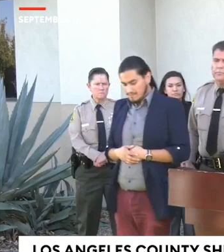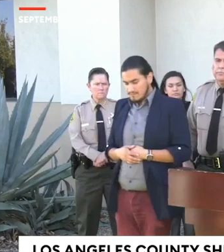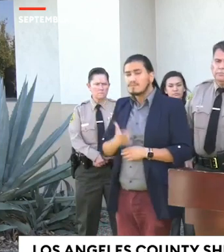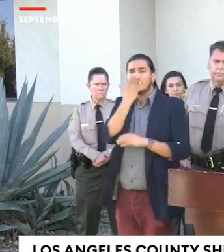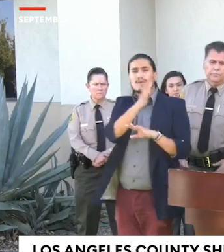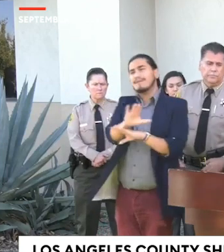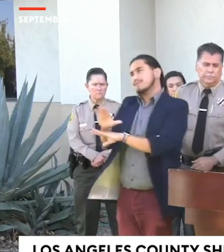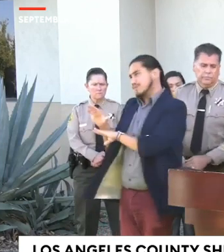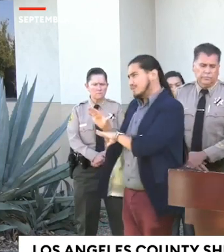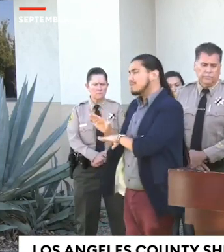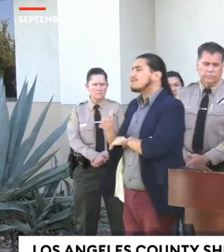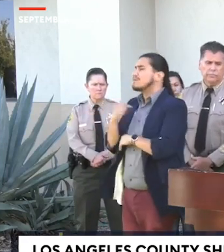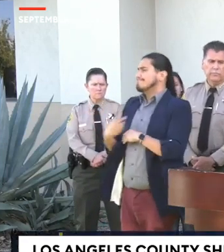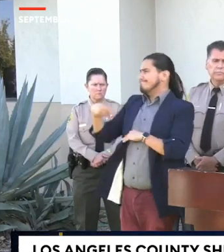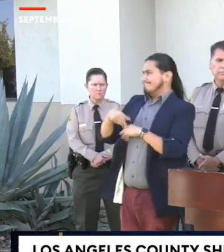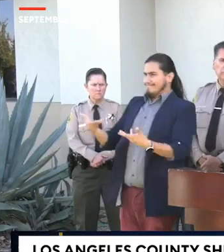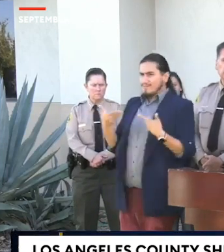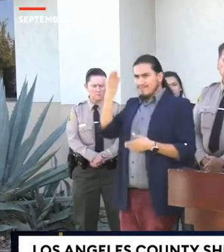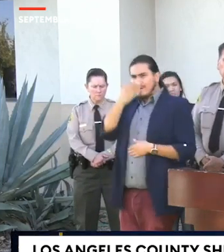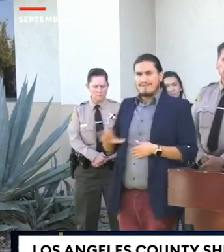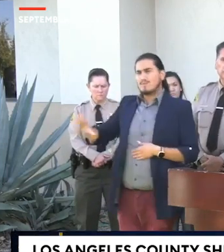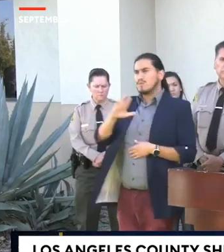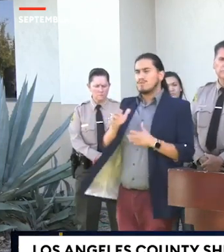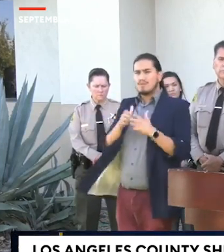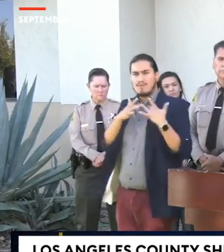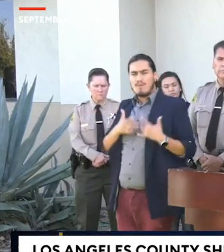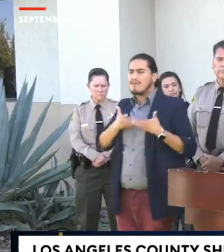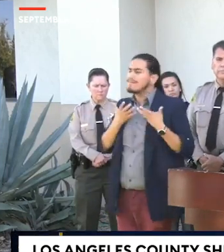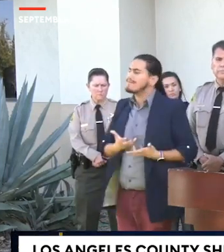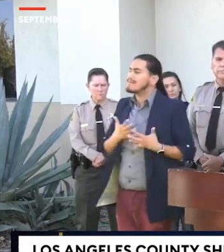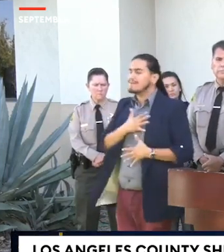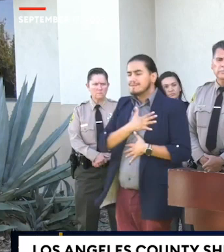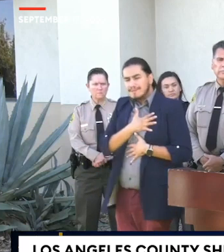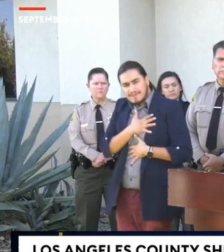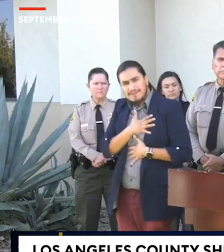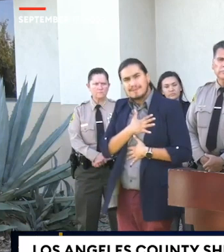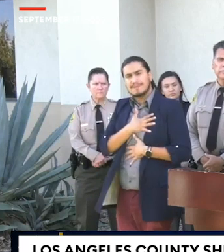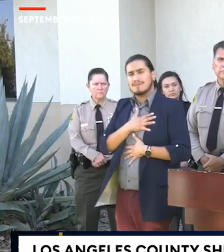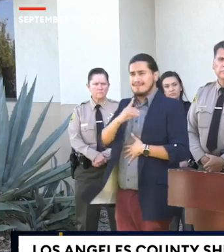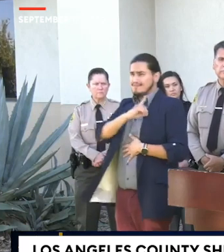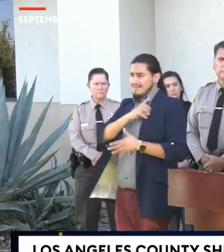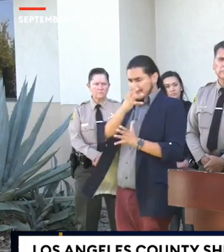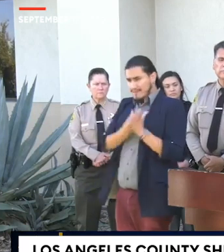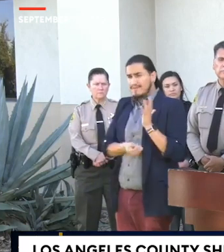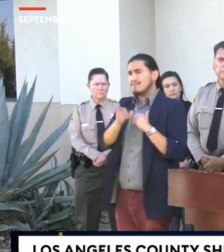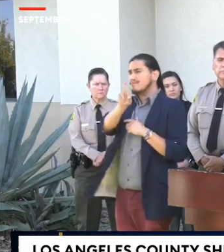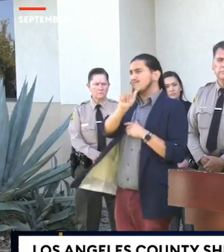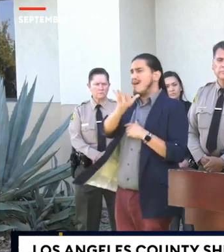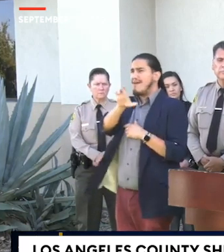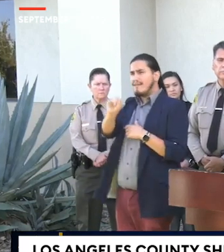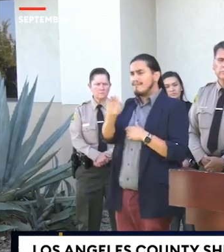Good afternoon. I stand before you today with a heavy heart. The loss of Deputy Ryan